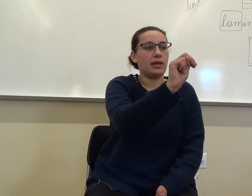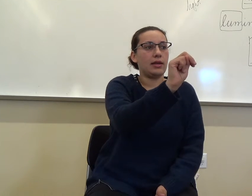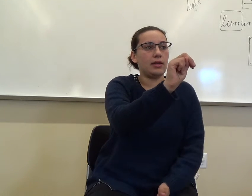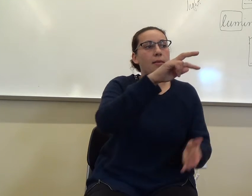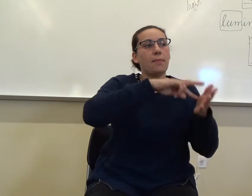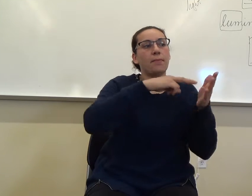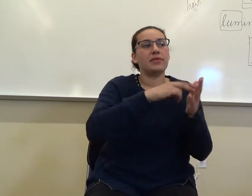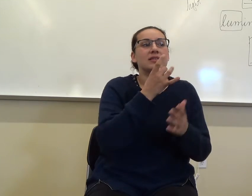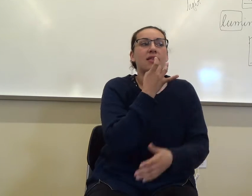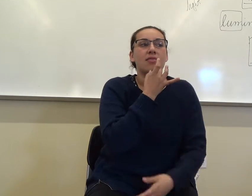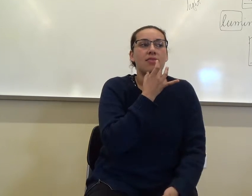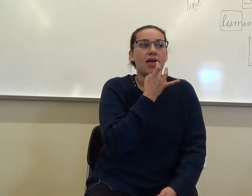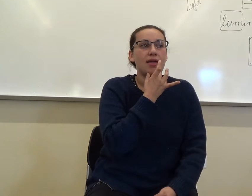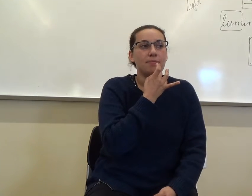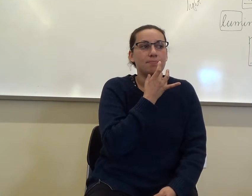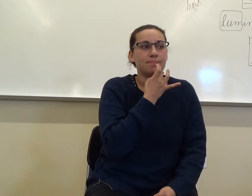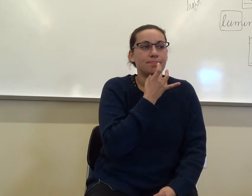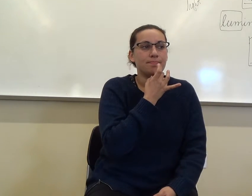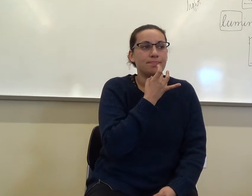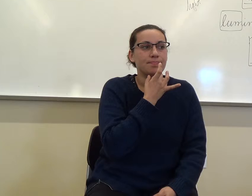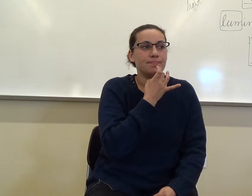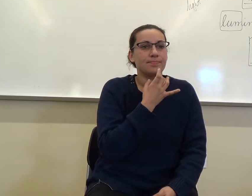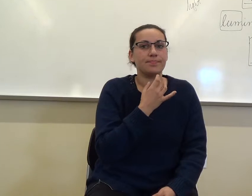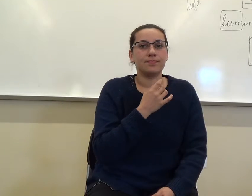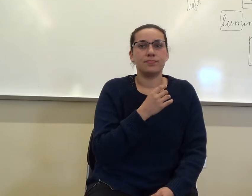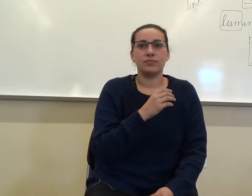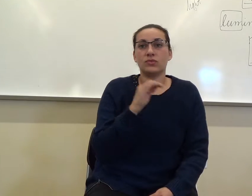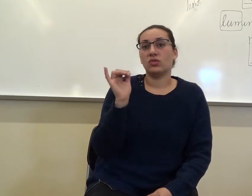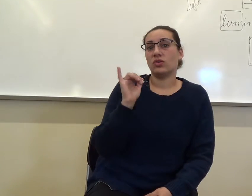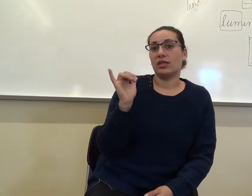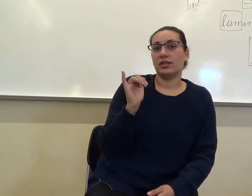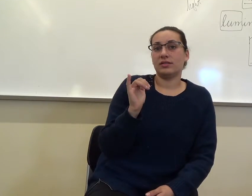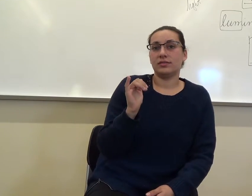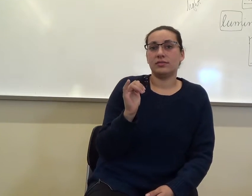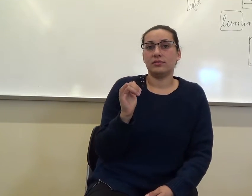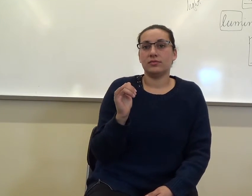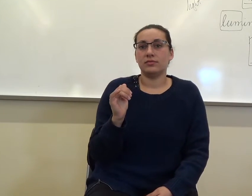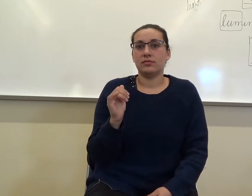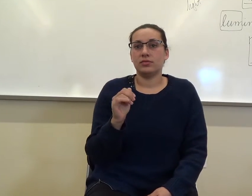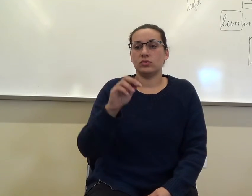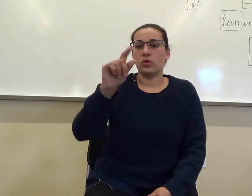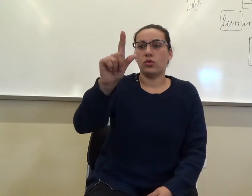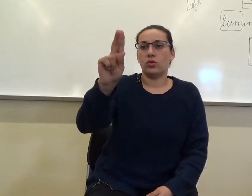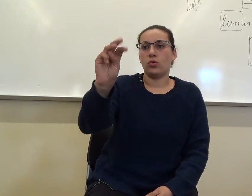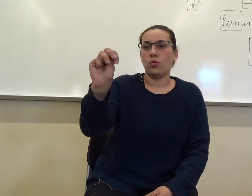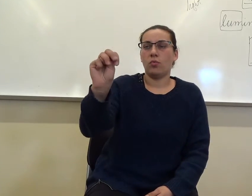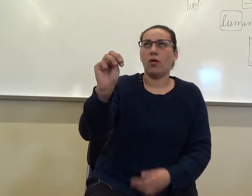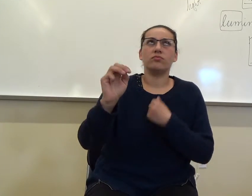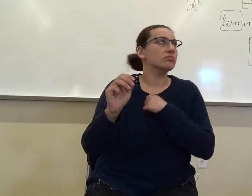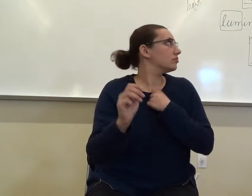if we say he was baseball's first Jewish luminary, there's